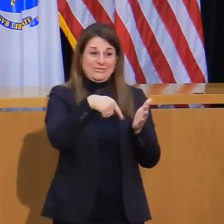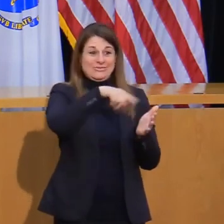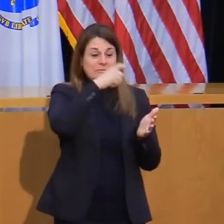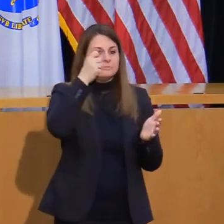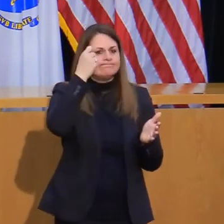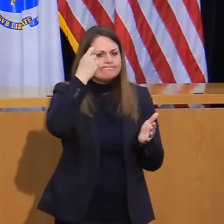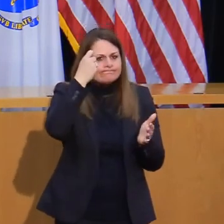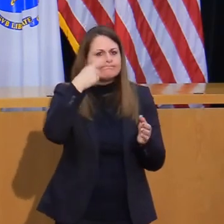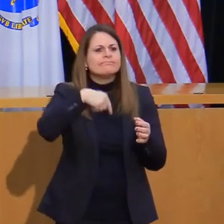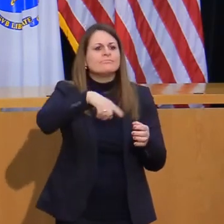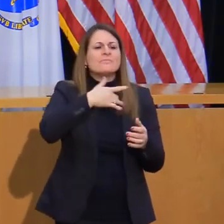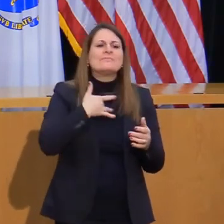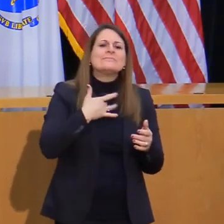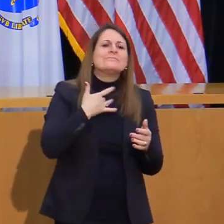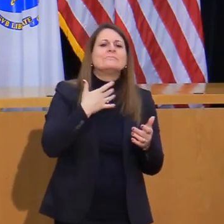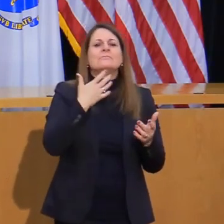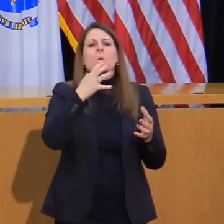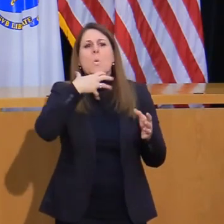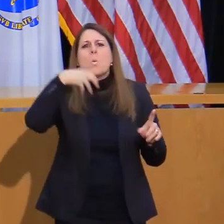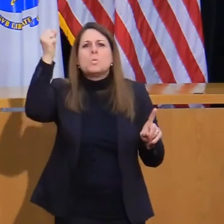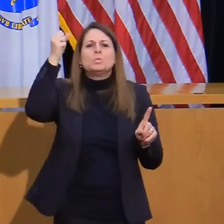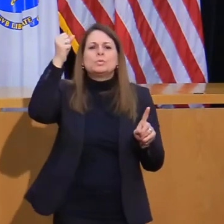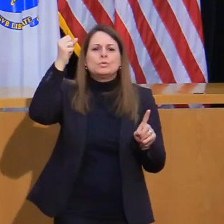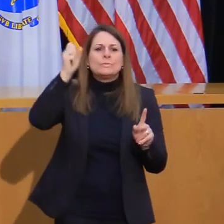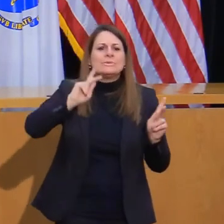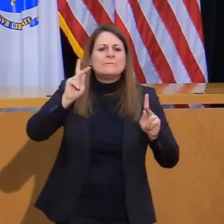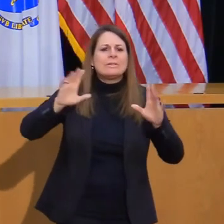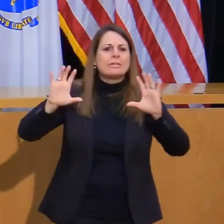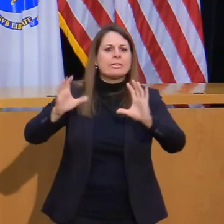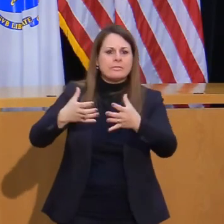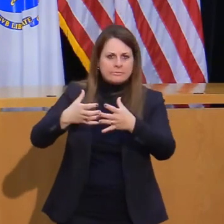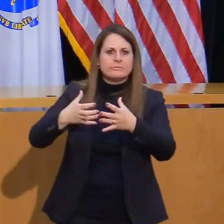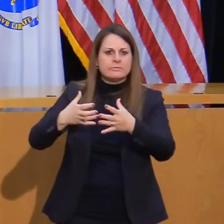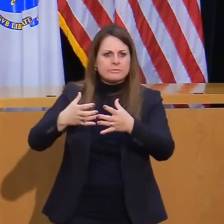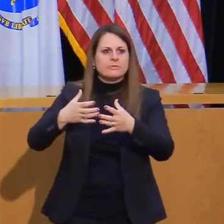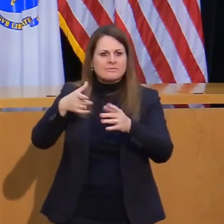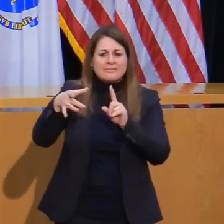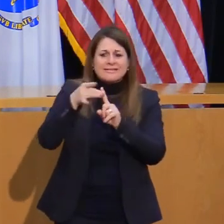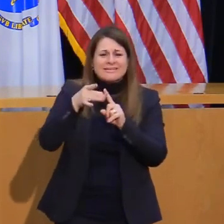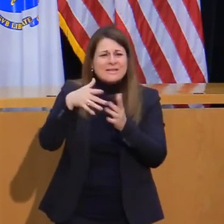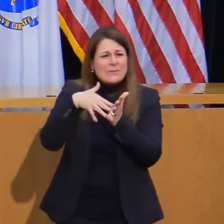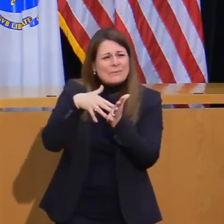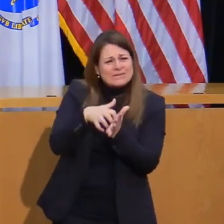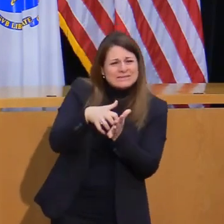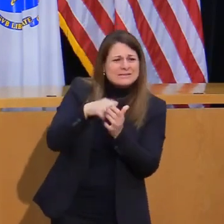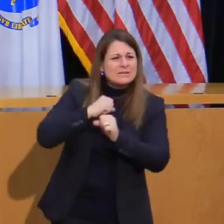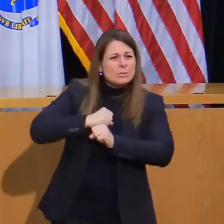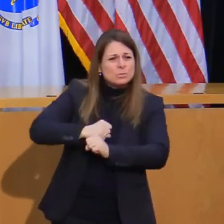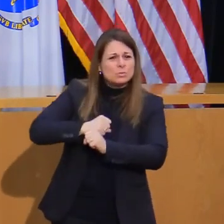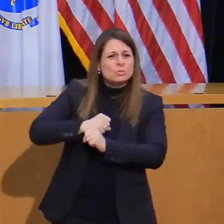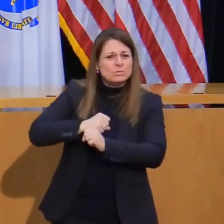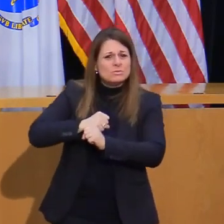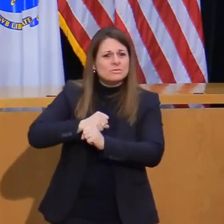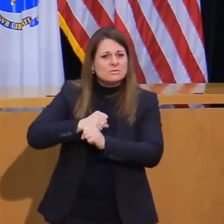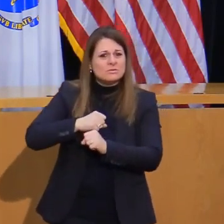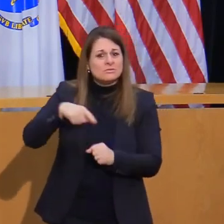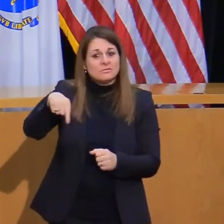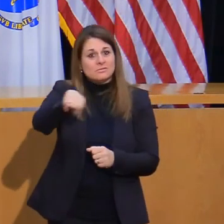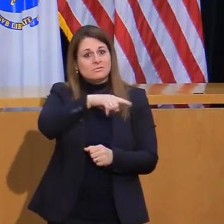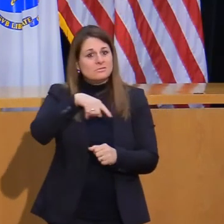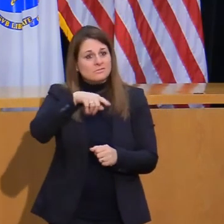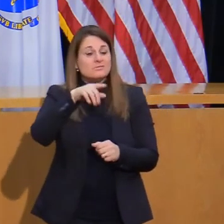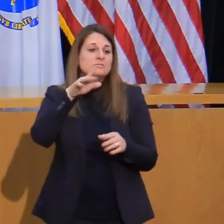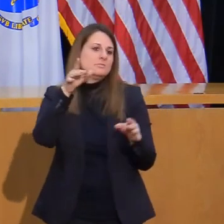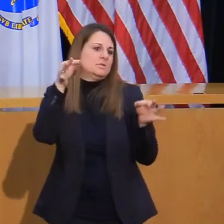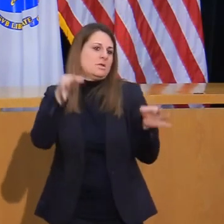are vulnerable, and they do make decisions about vaccinating based on that as well. Are you saying that the community